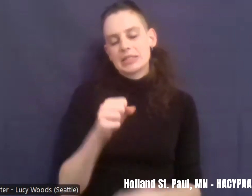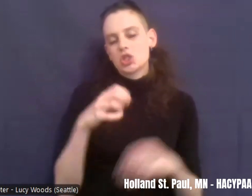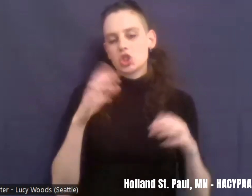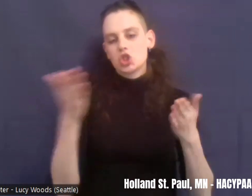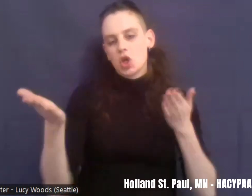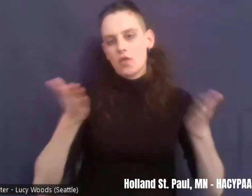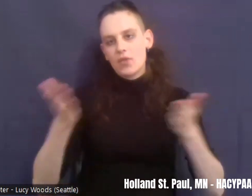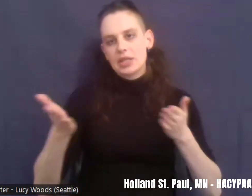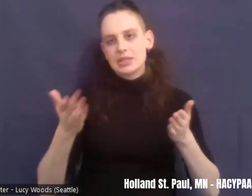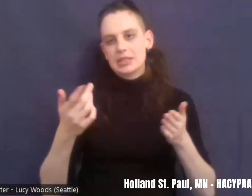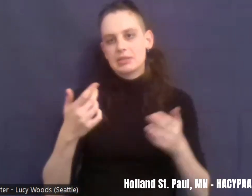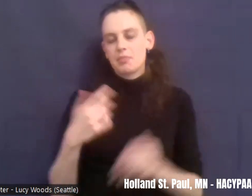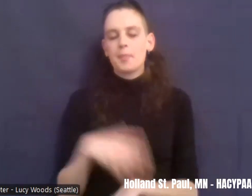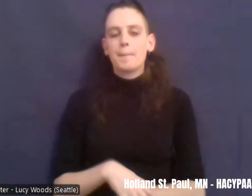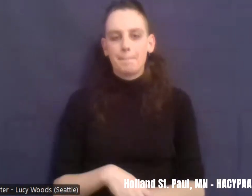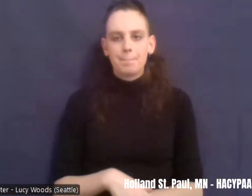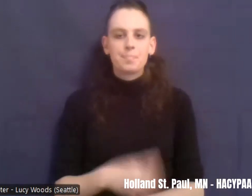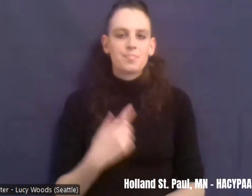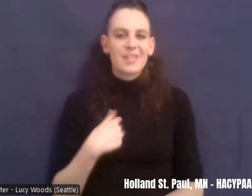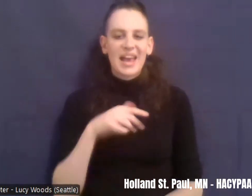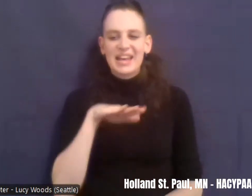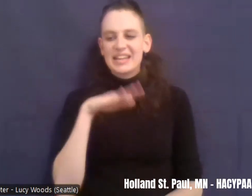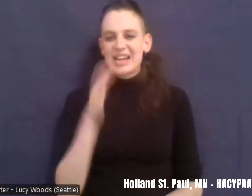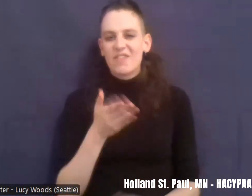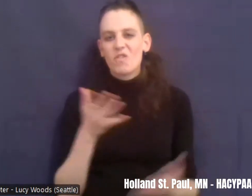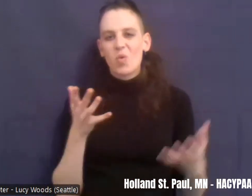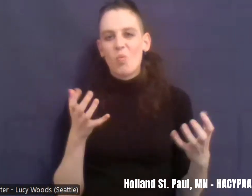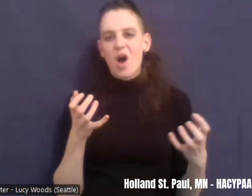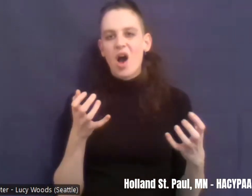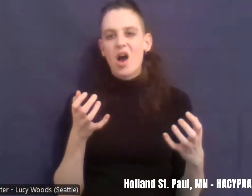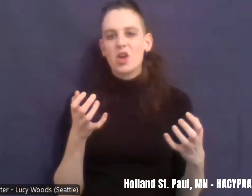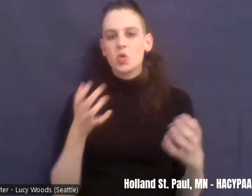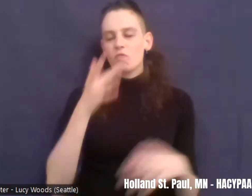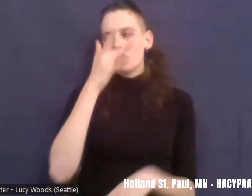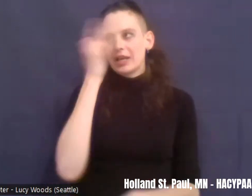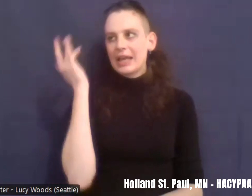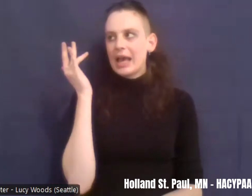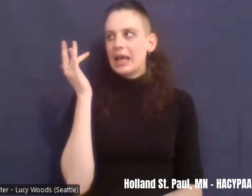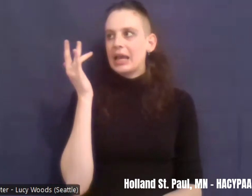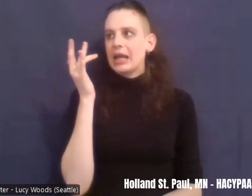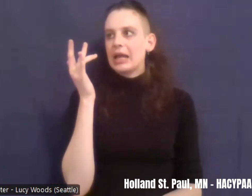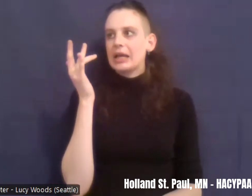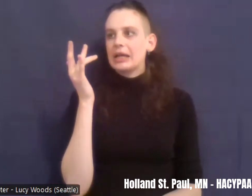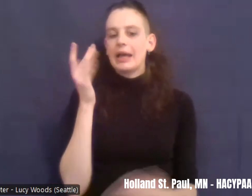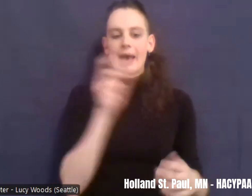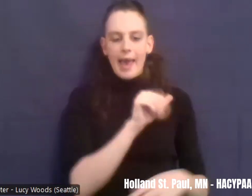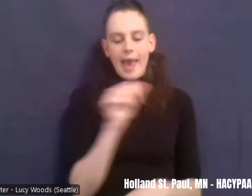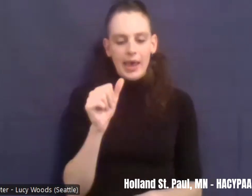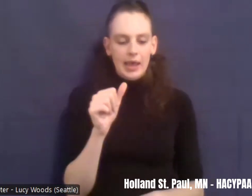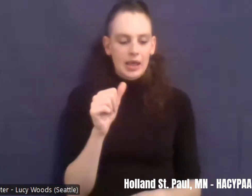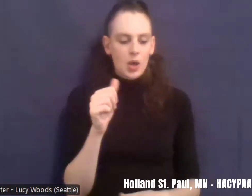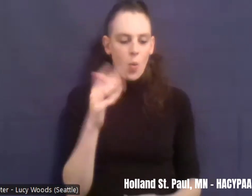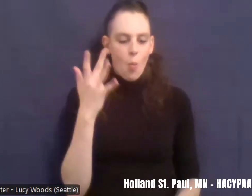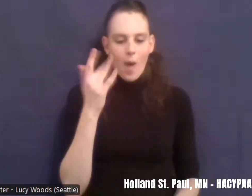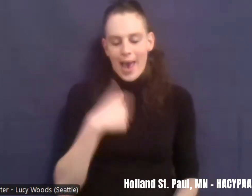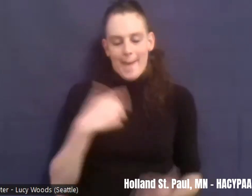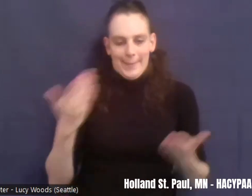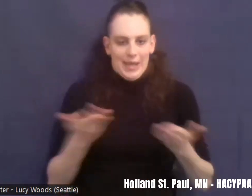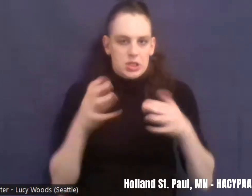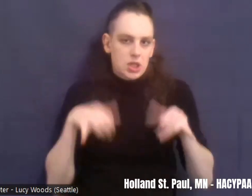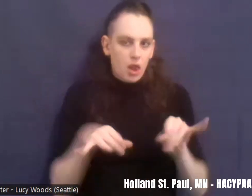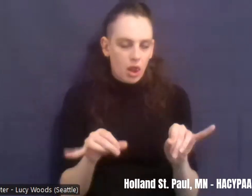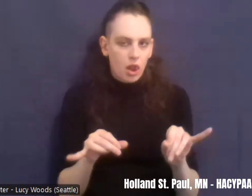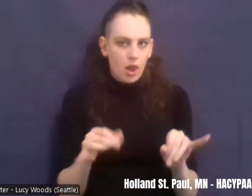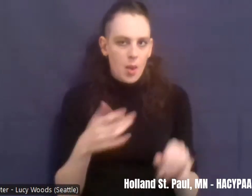like forgets that like these things got me here. So my life is never going to be too big for Alcoholics Anonymous. And when